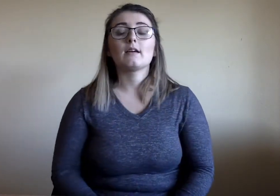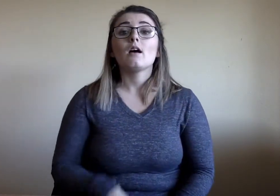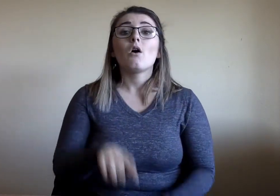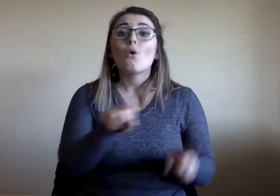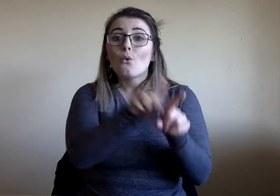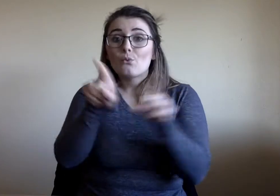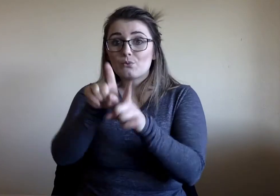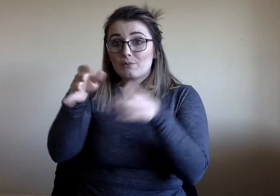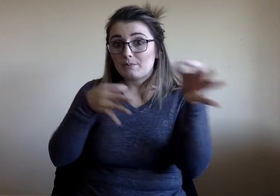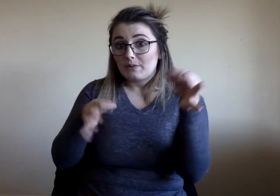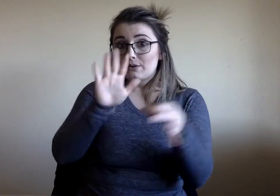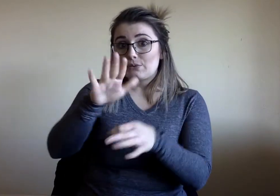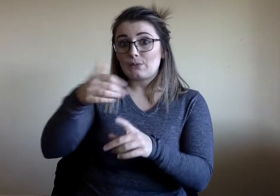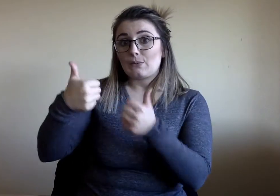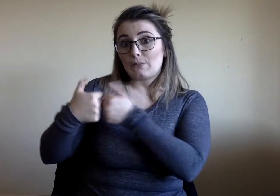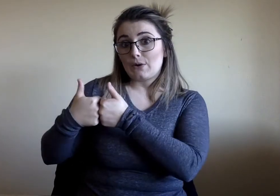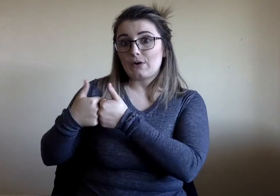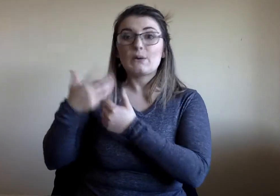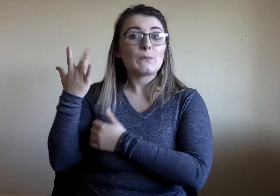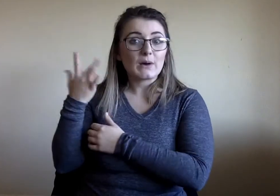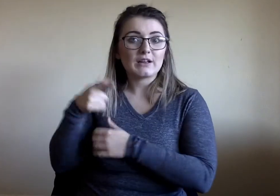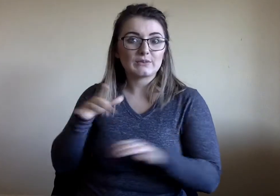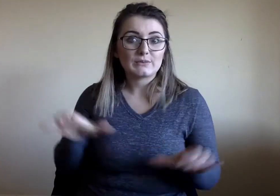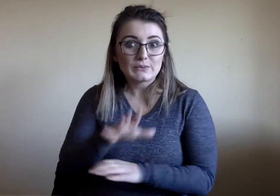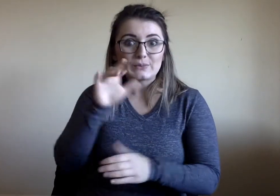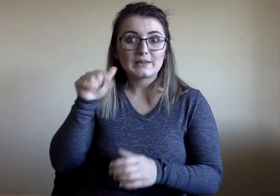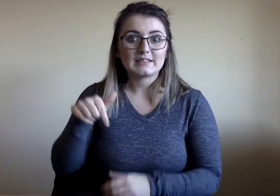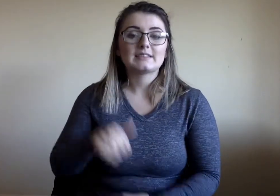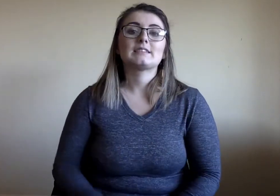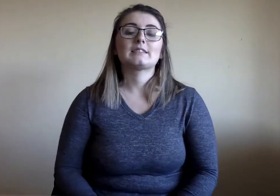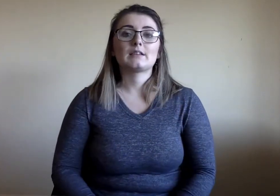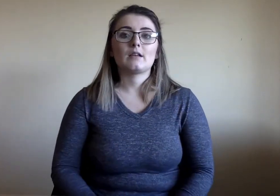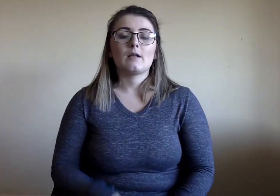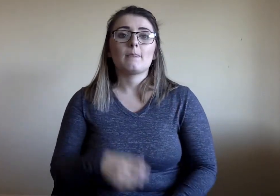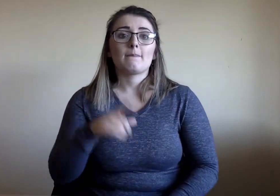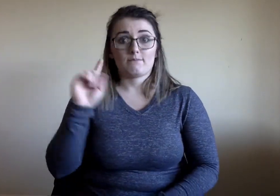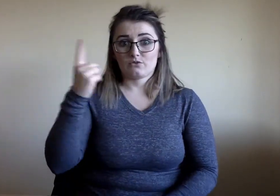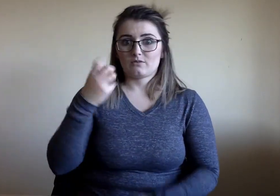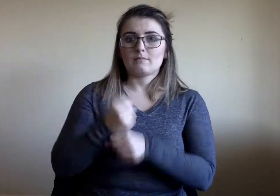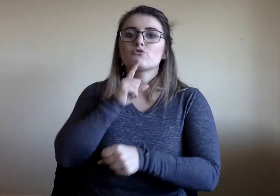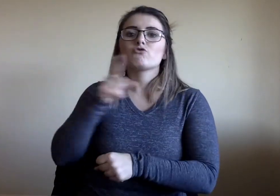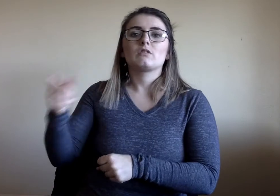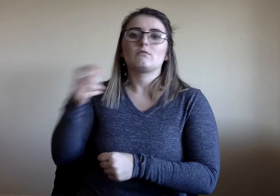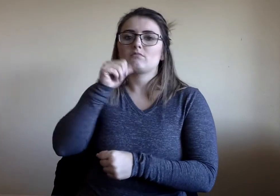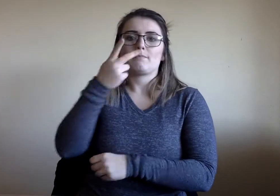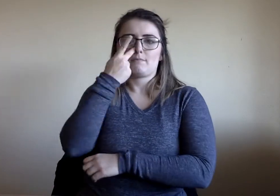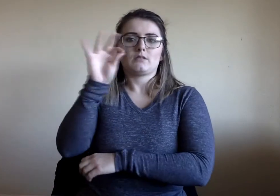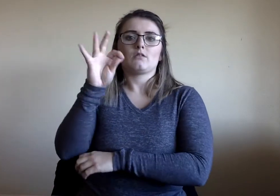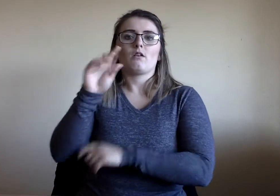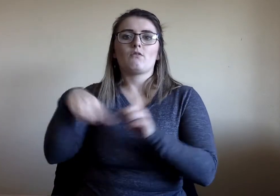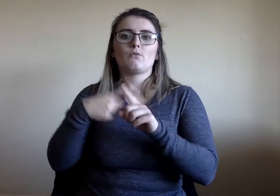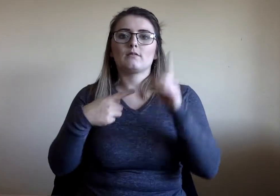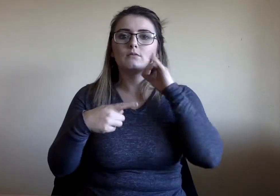you're doing this. First, it's going to make sure that they don't get pissed off when the alarm unexpectedly goes off at 5